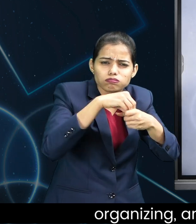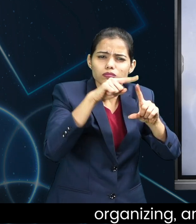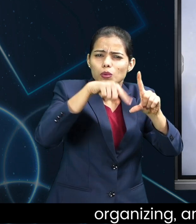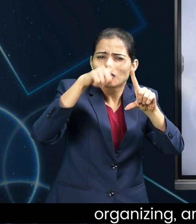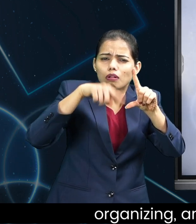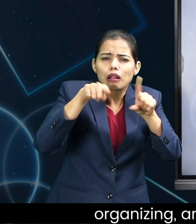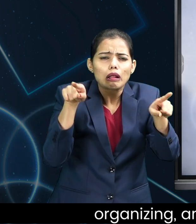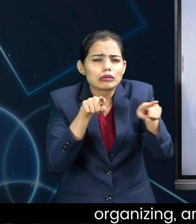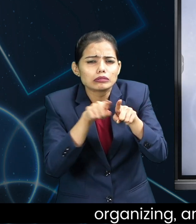presenting data.